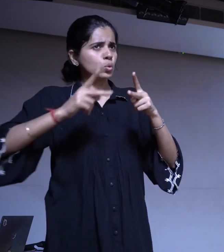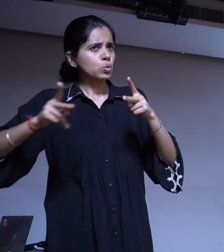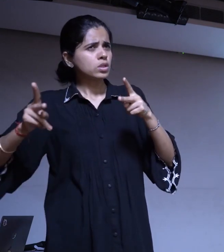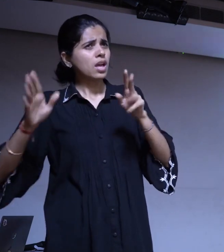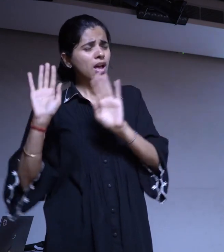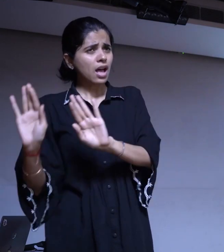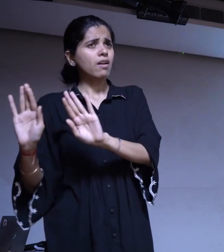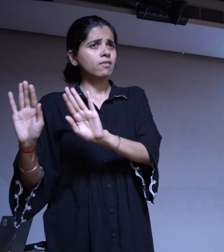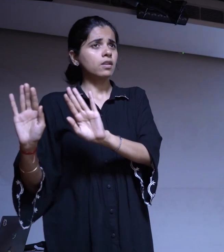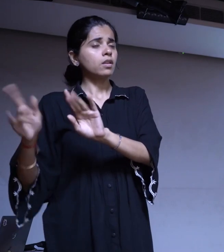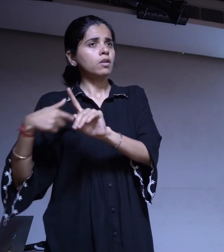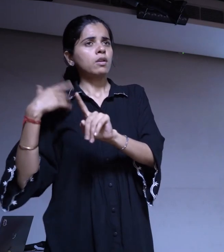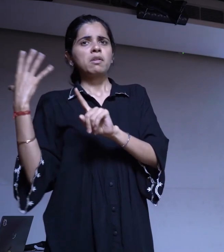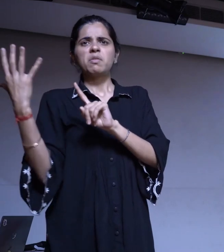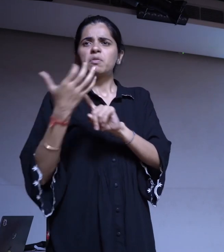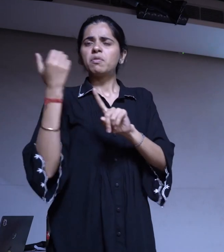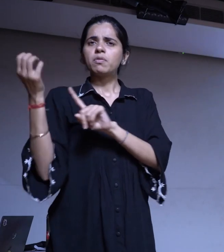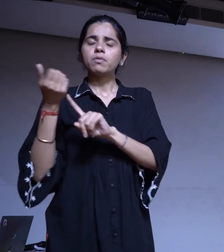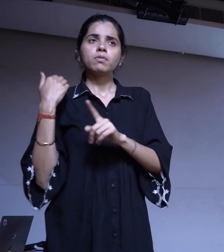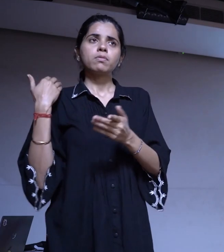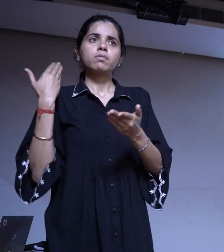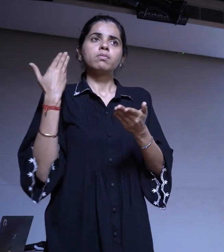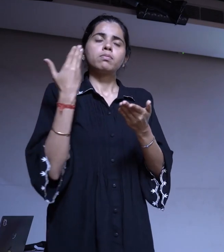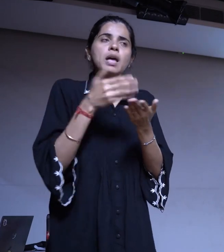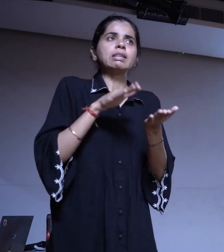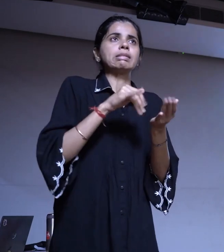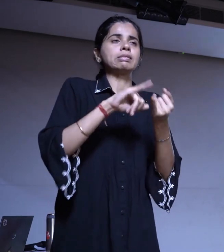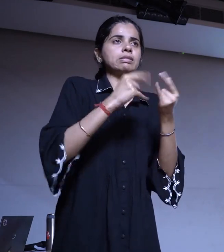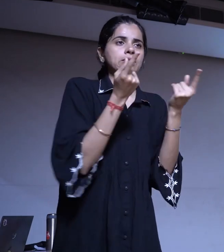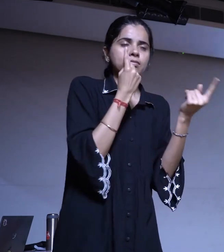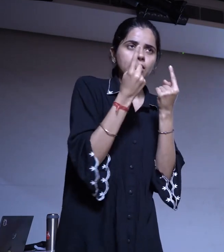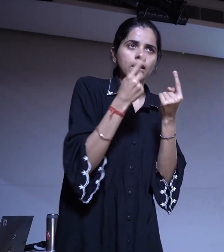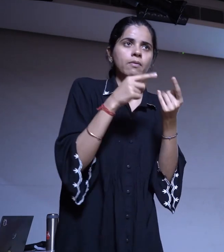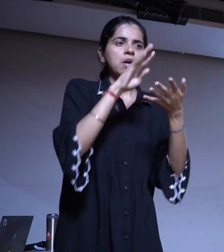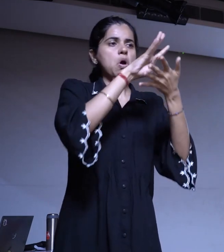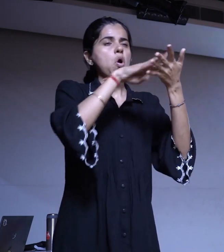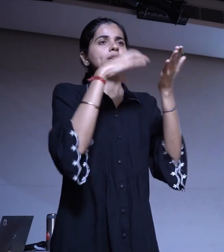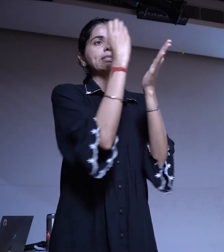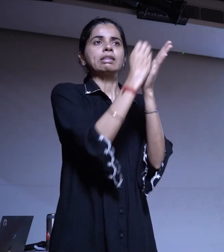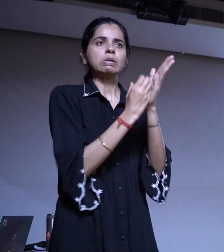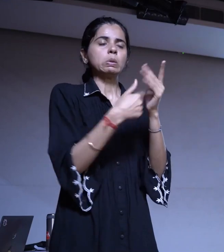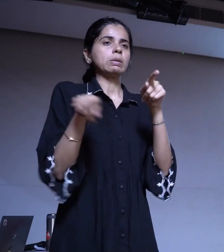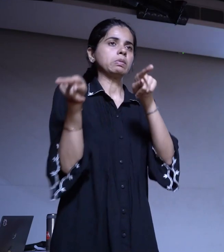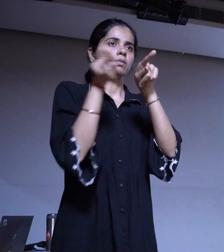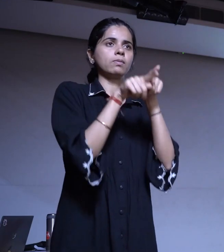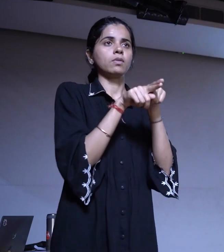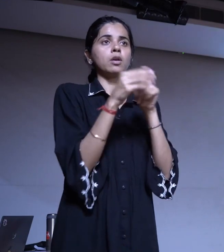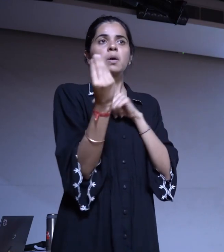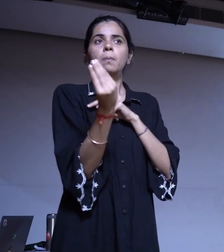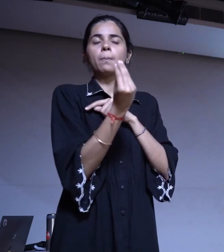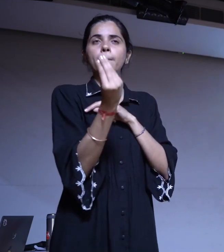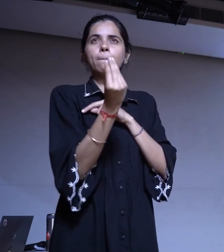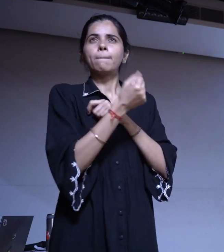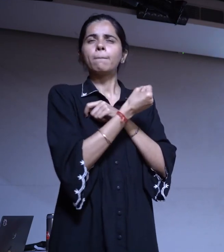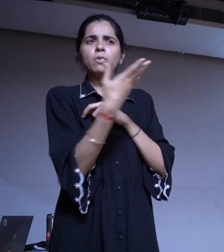already there we found many of them were Sur survey based they either the curriculum specific um many of them had been